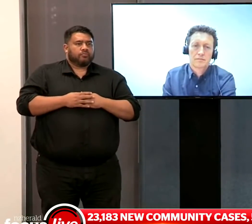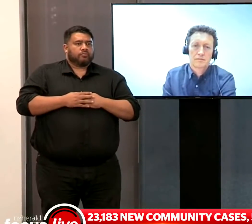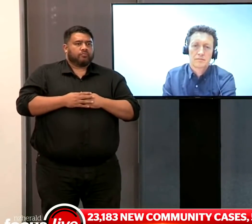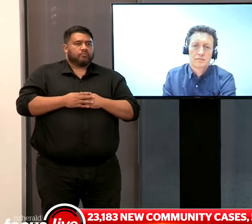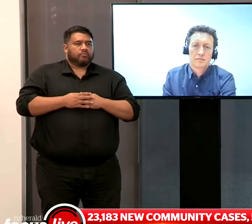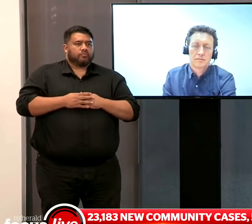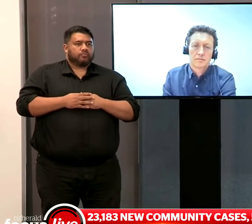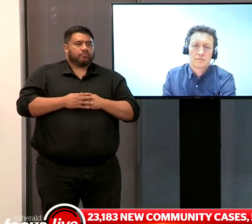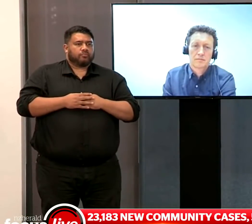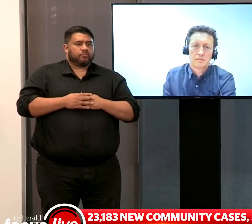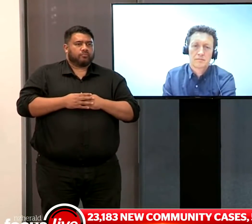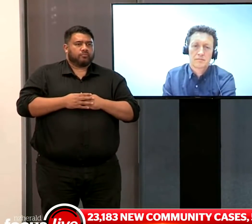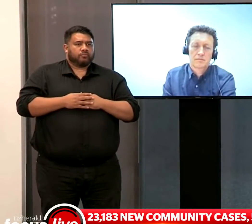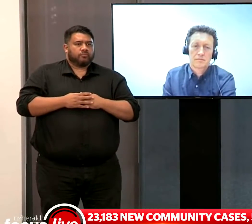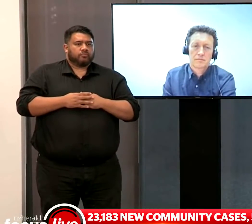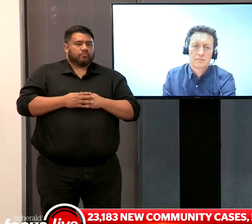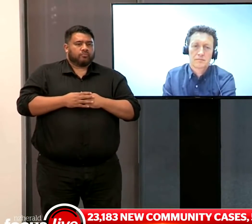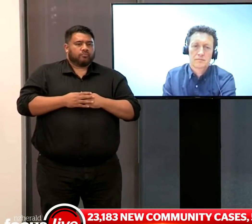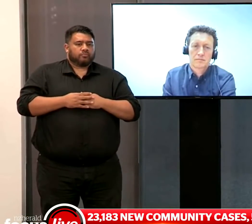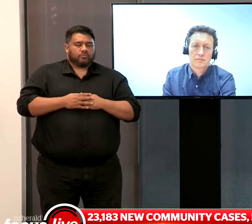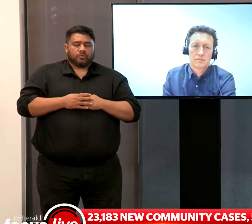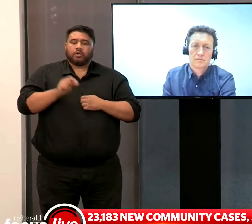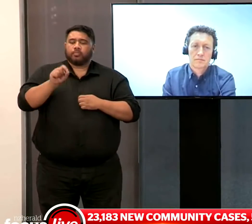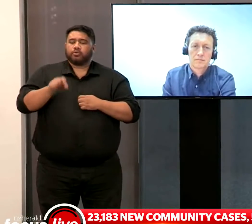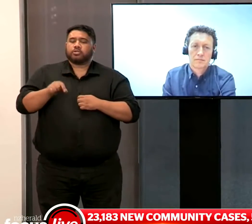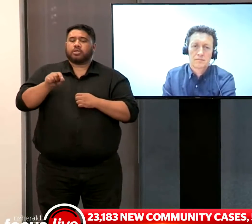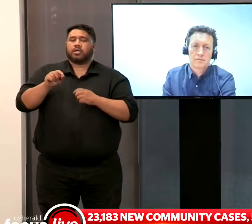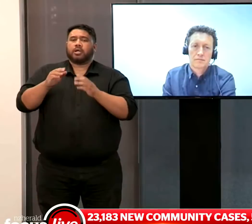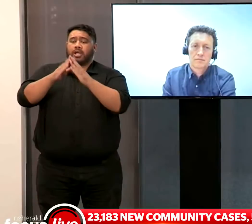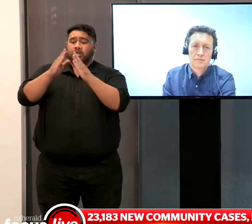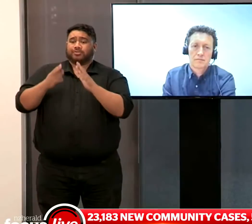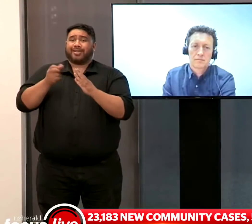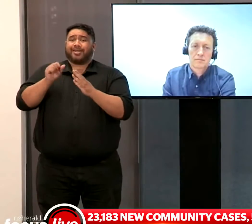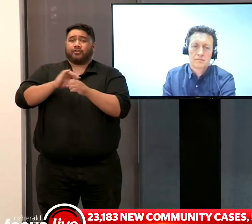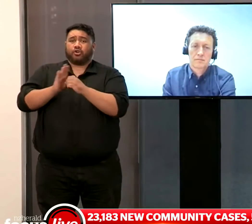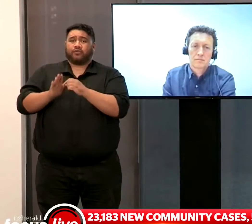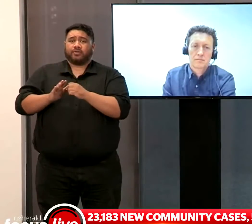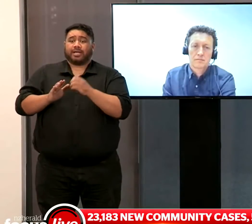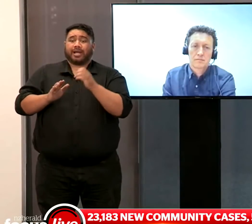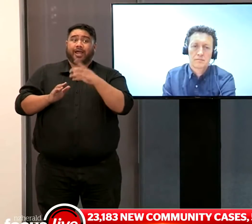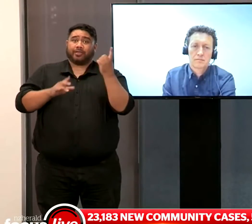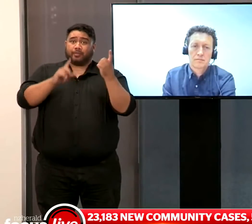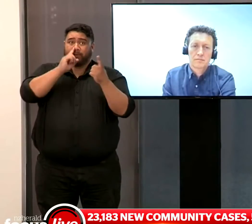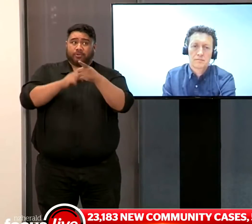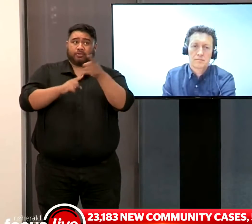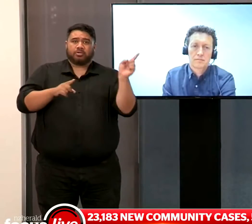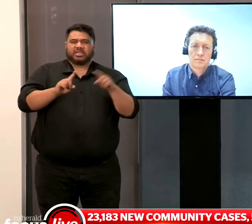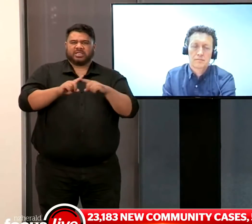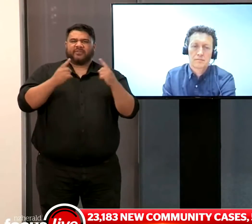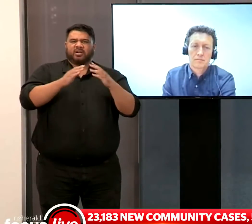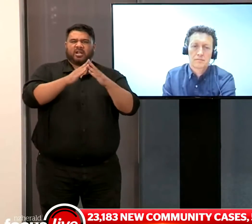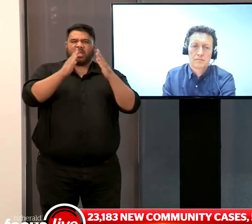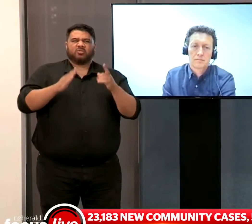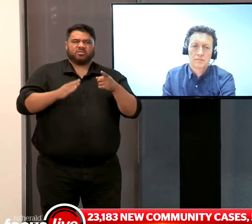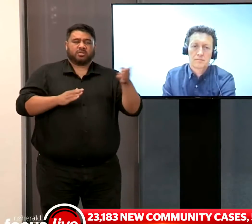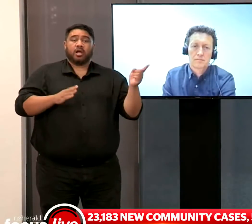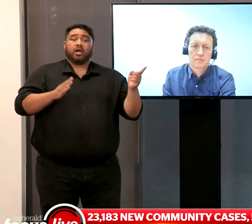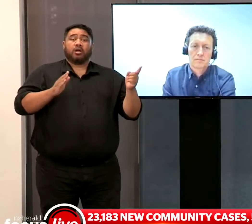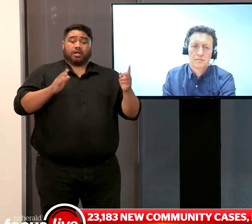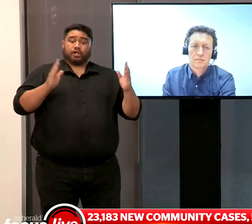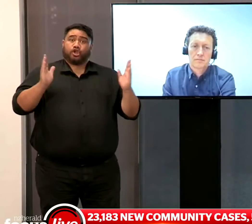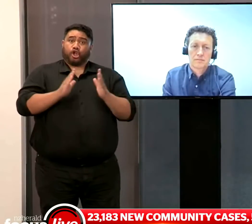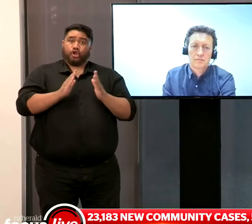non-household close contacts? Because they would have been building their models with the assumption that those people would have to isolate and have it